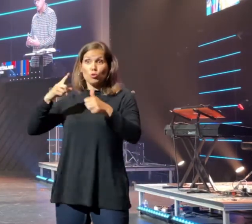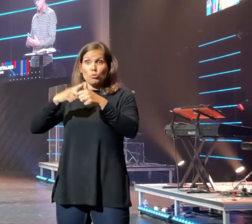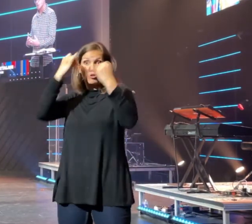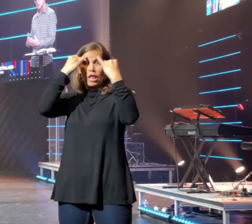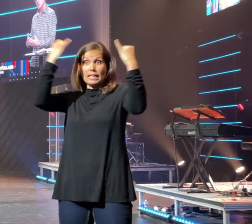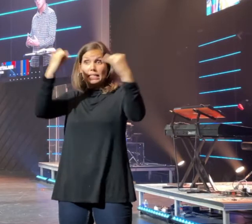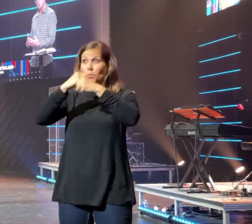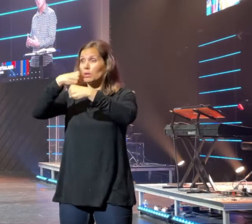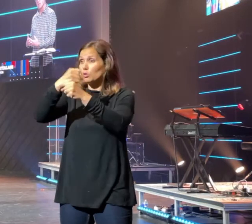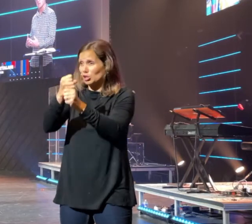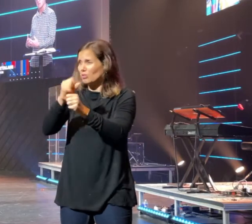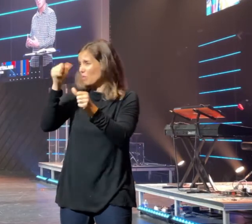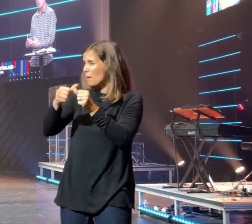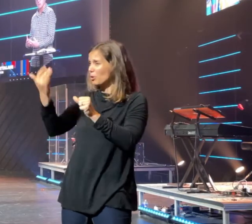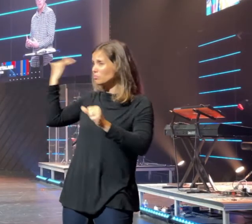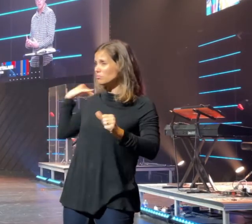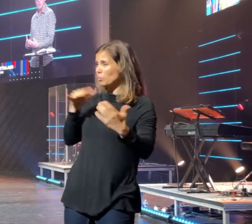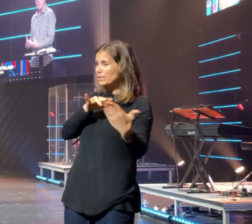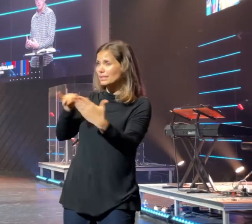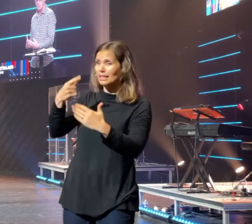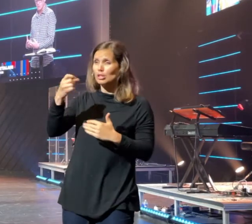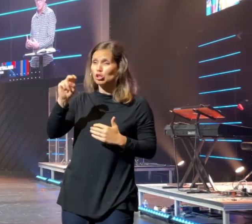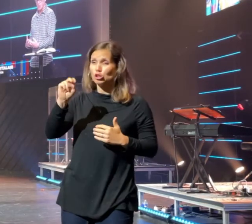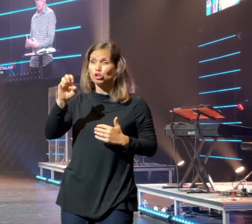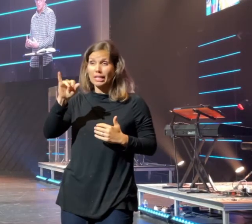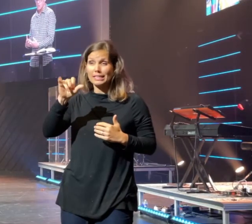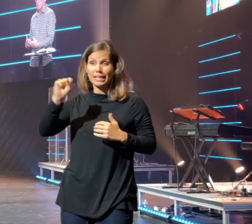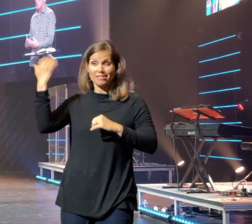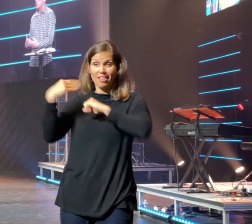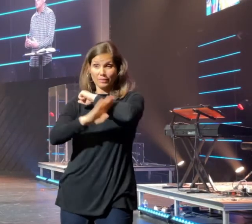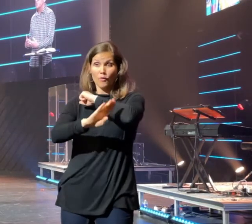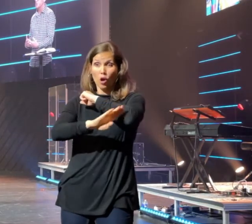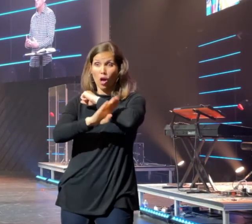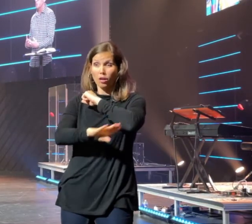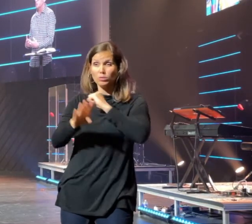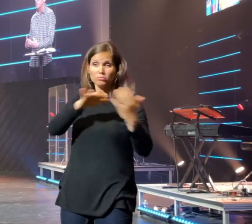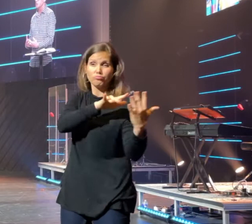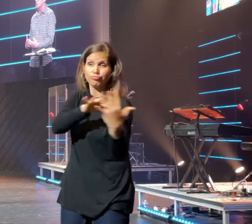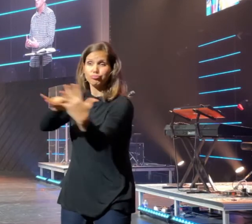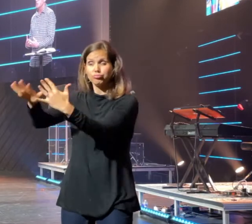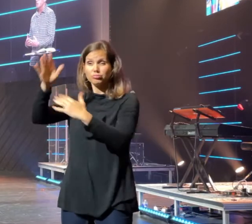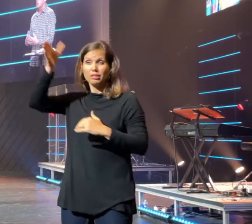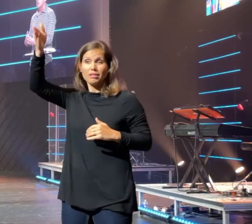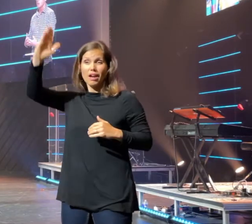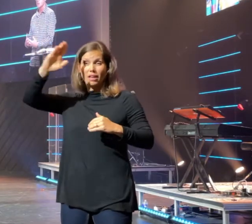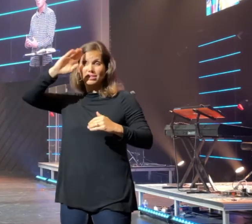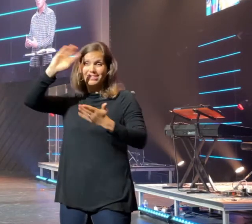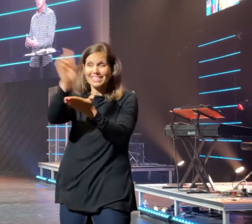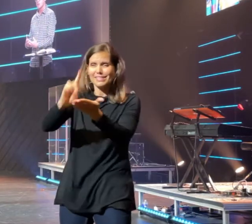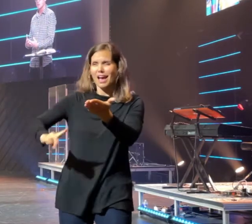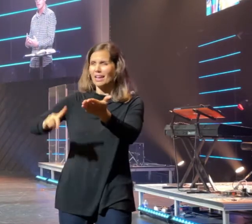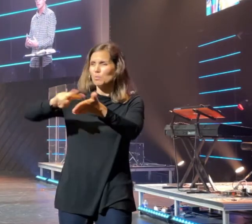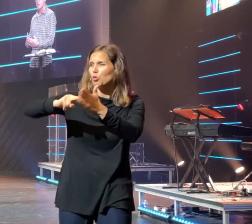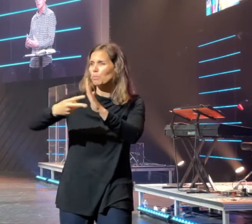We looked at this even in the book of Genesis, if those of you who were here, it was last fall, we did the book of Genesis, parts of last year. We looked at the original